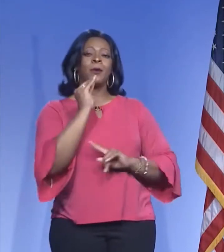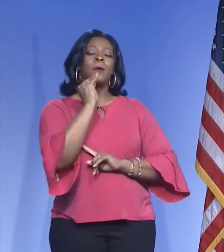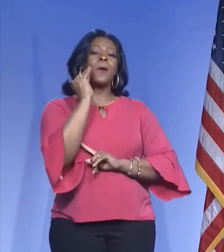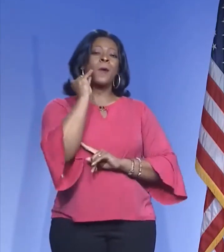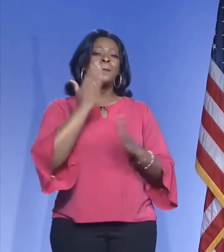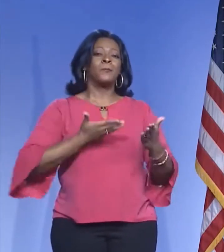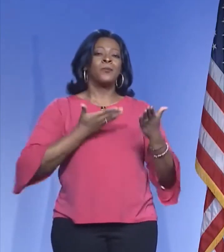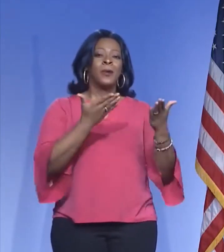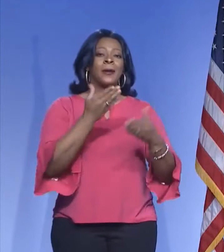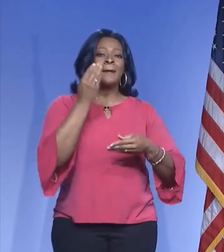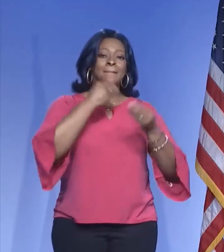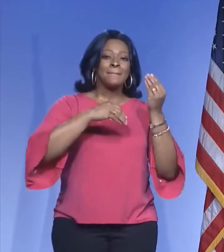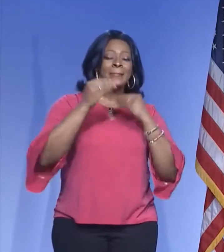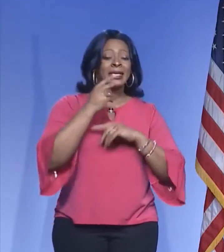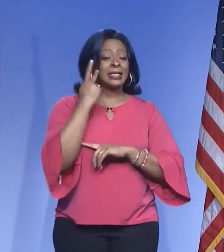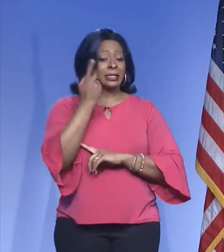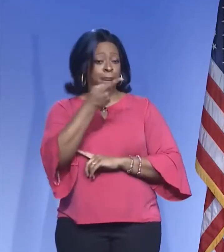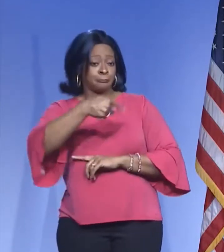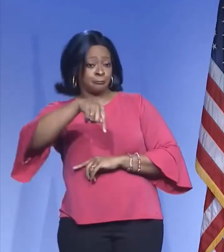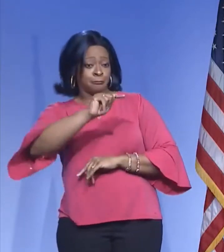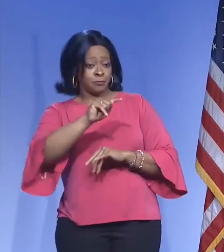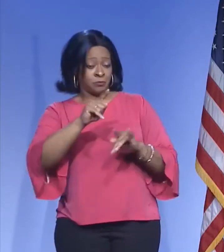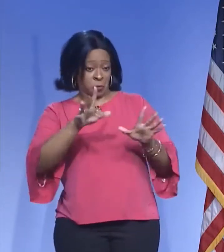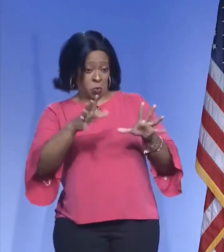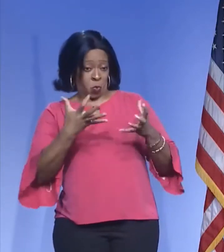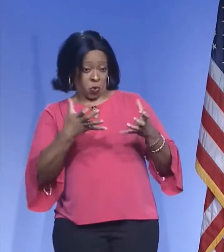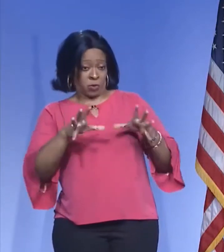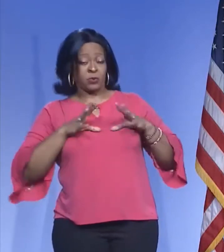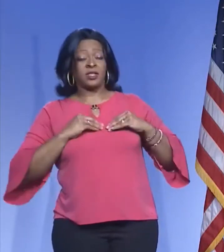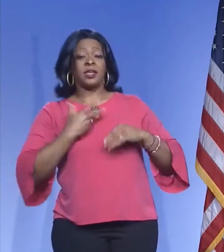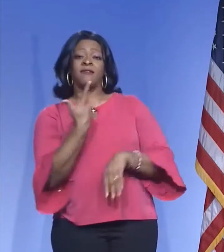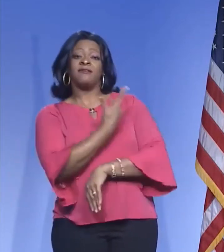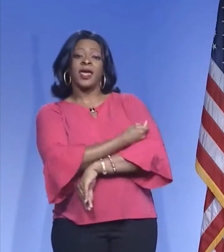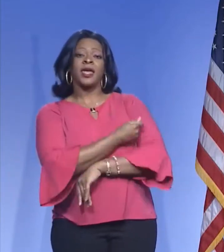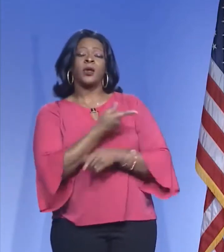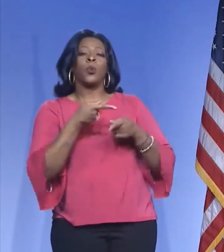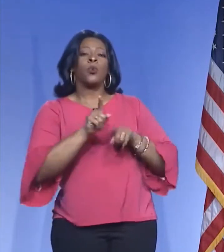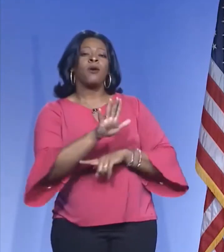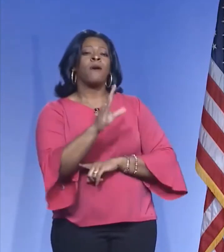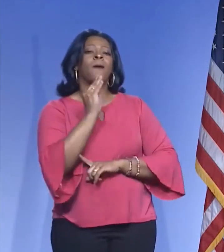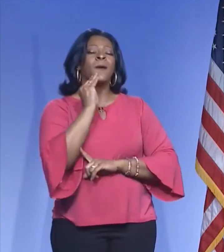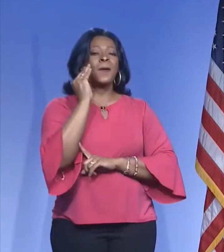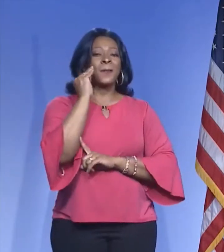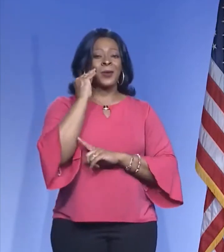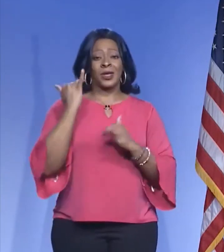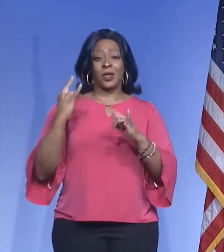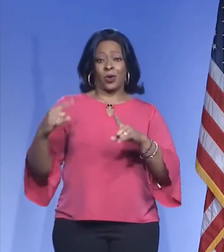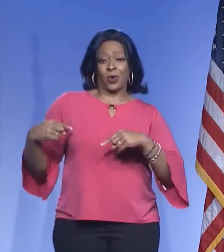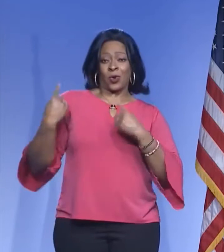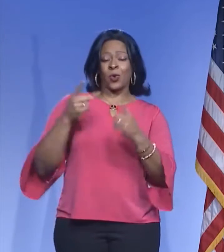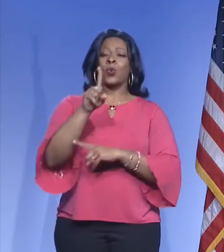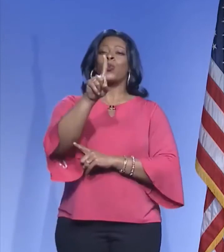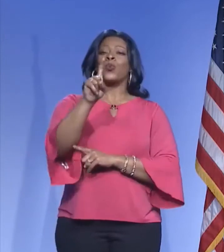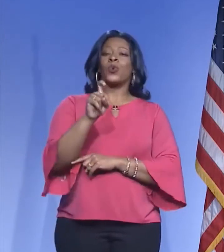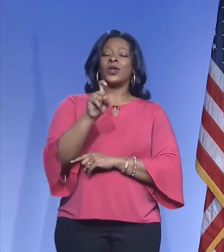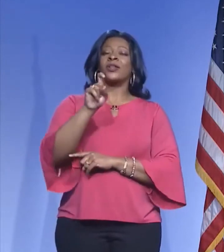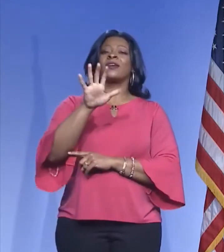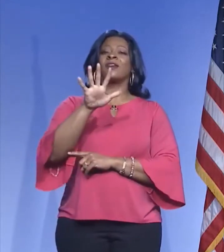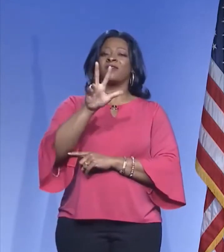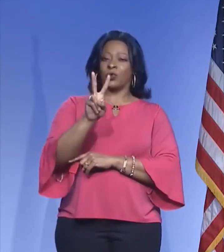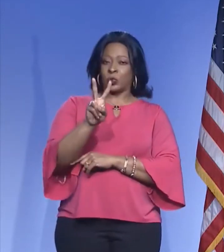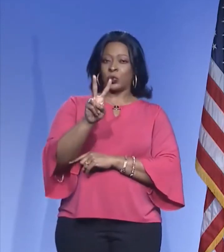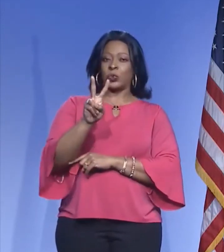home-delivered meals to see if they are open to receiving the vaccine in their home. To date, about